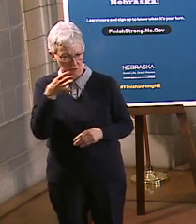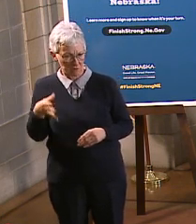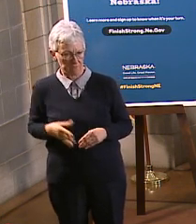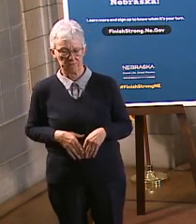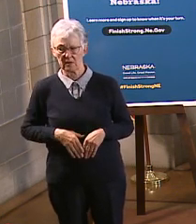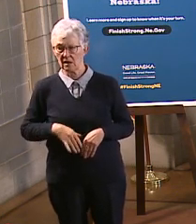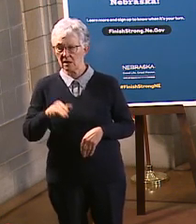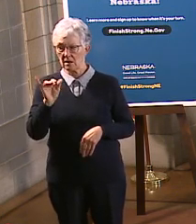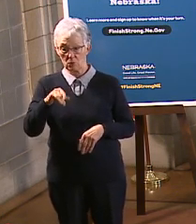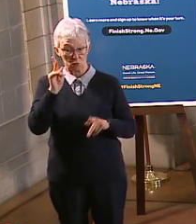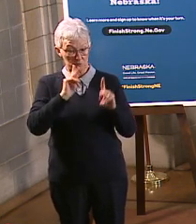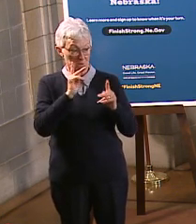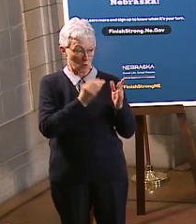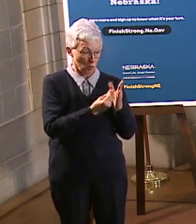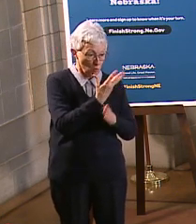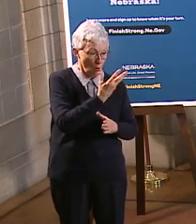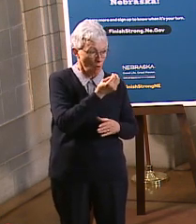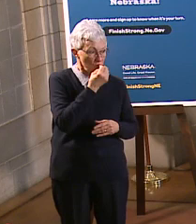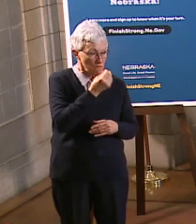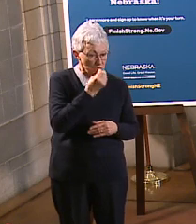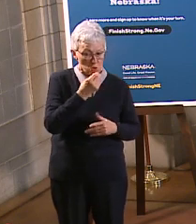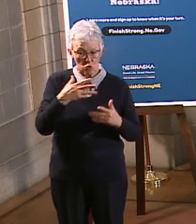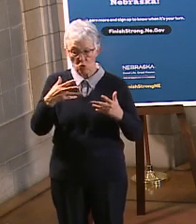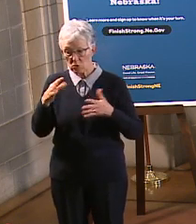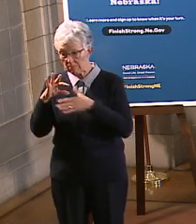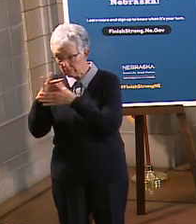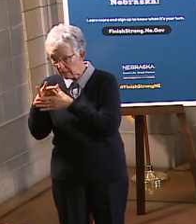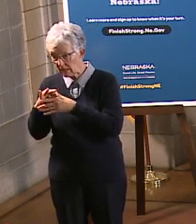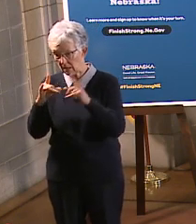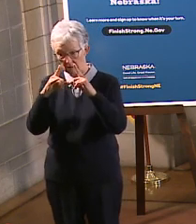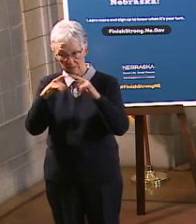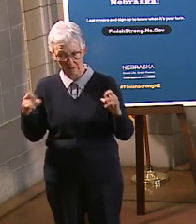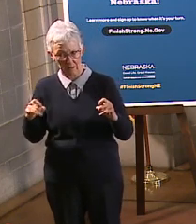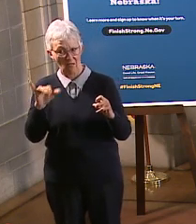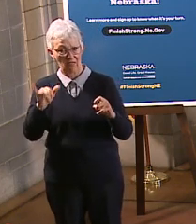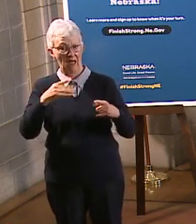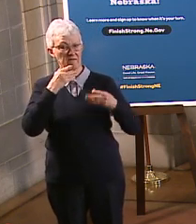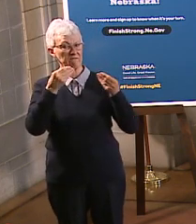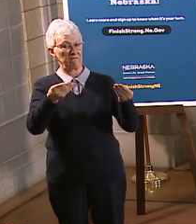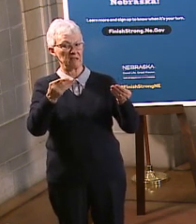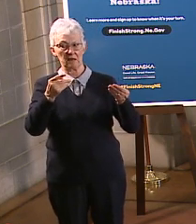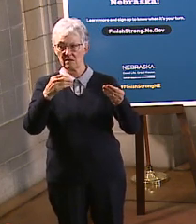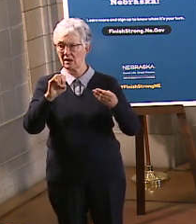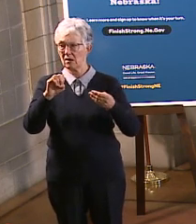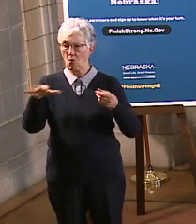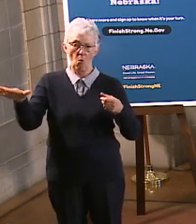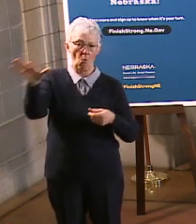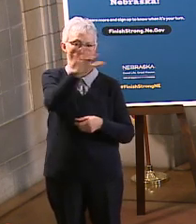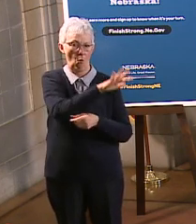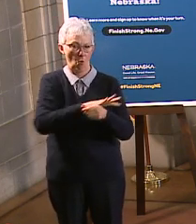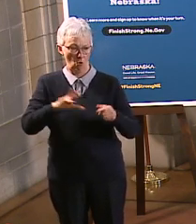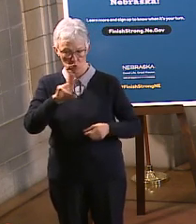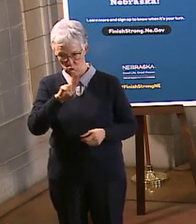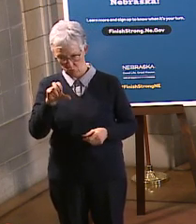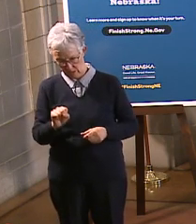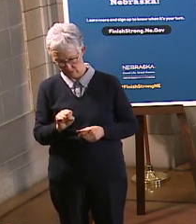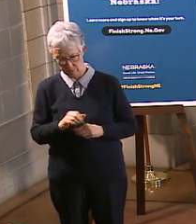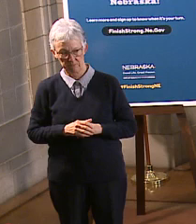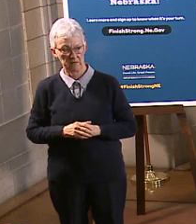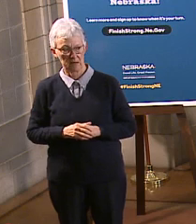our entire nation. And just like any other industry, you have to keep up on the innovations and the